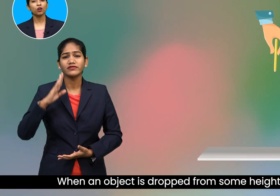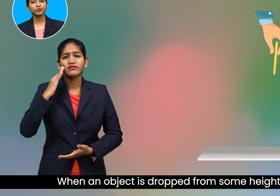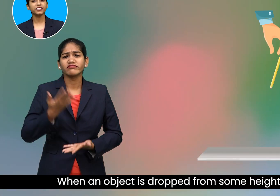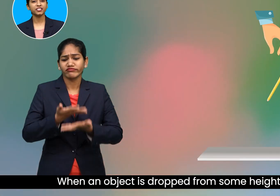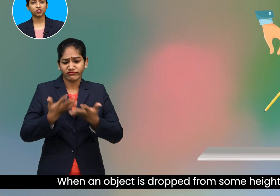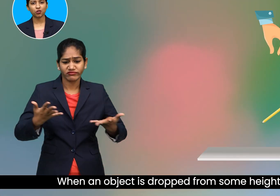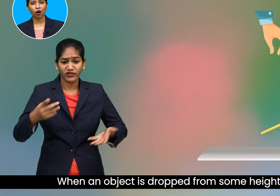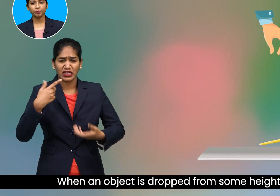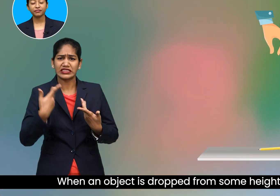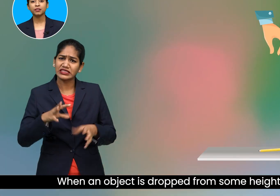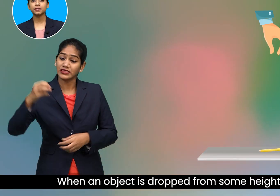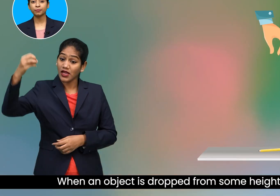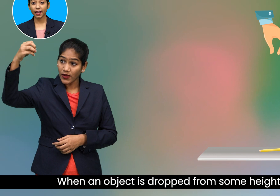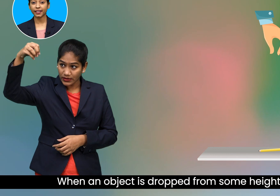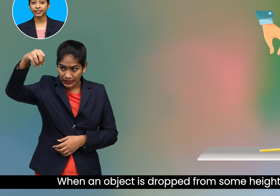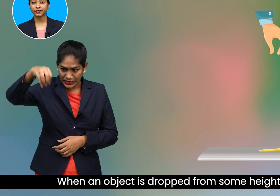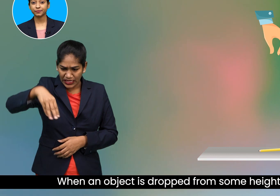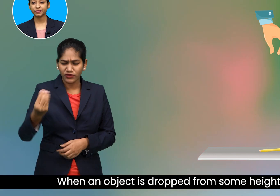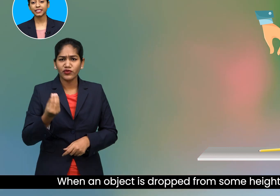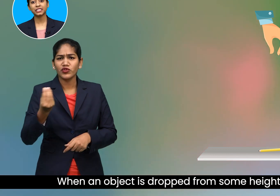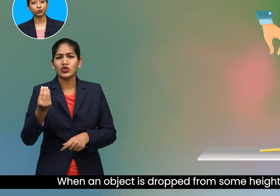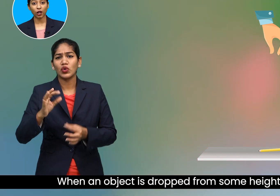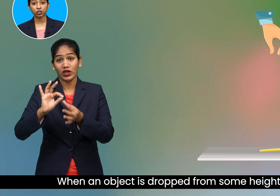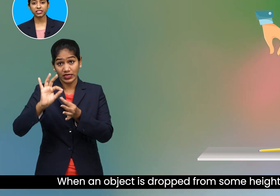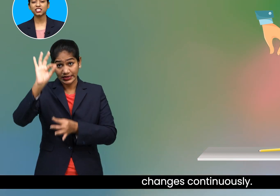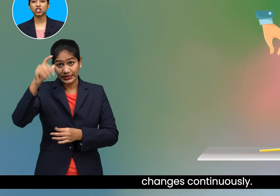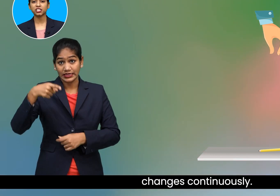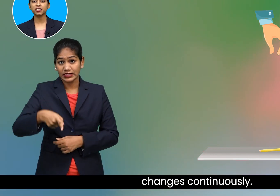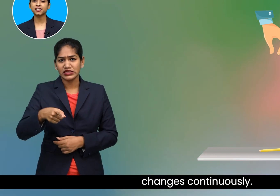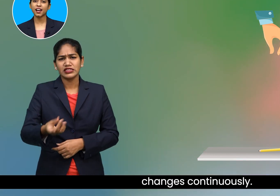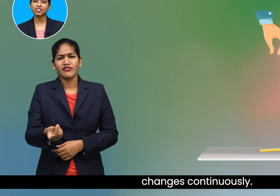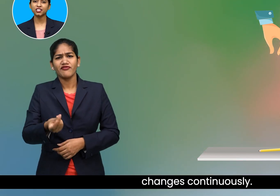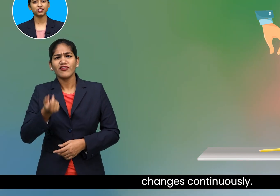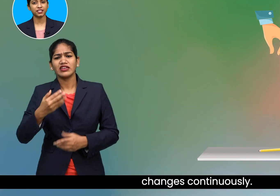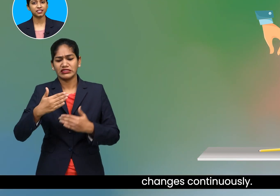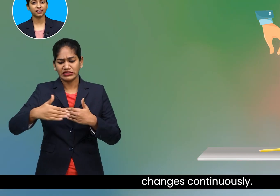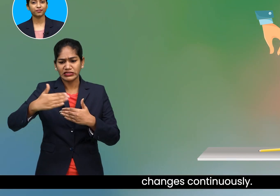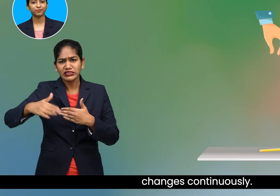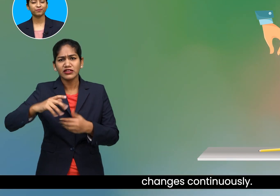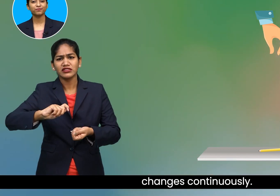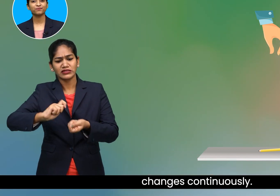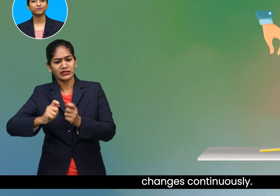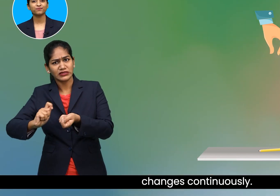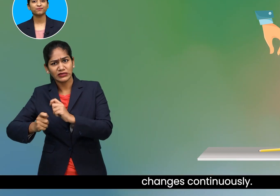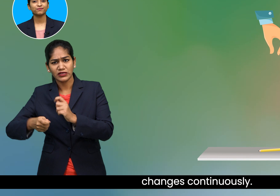When an object is dropped from some height, its velocity changes continuously.